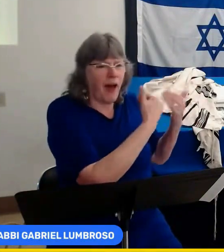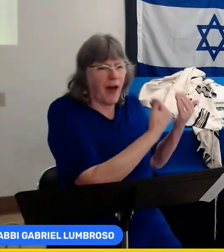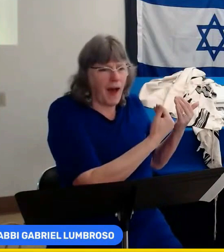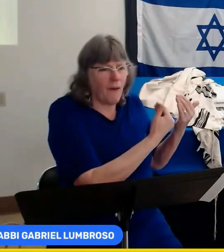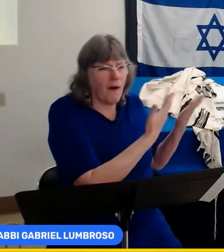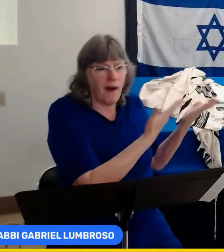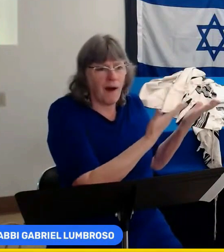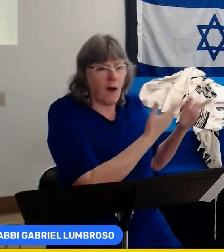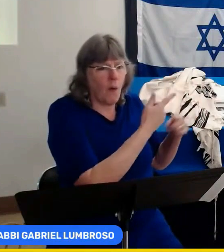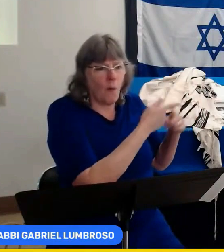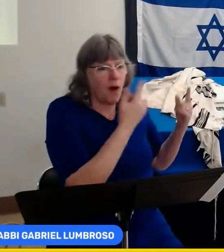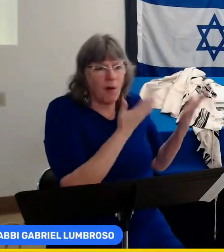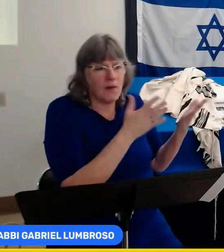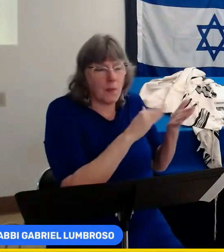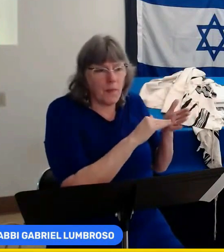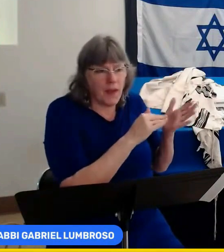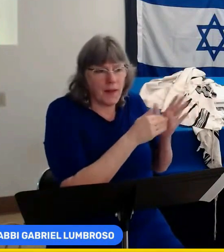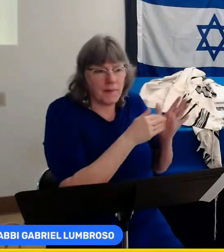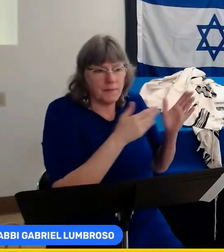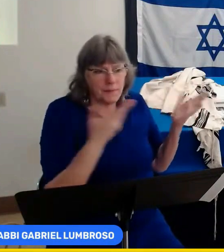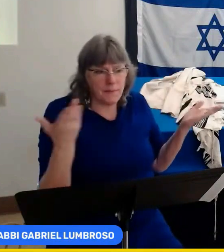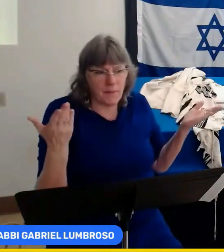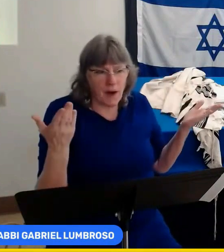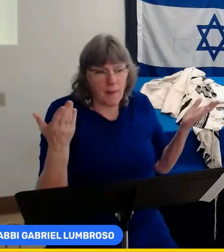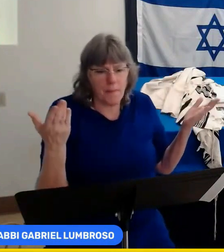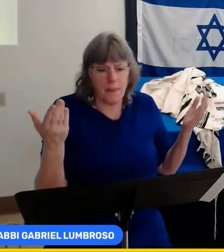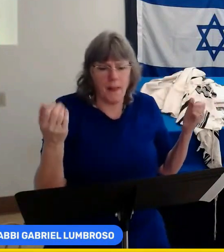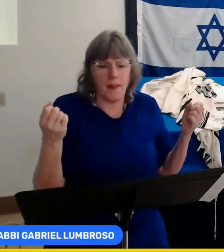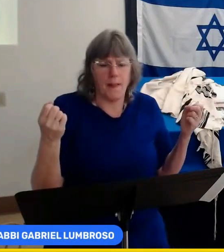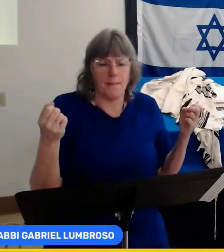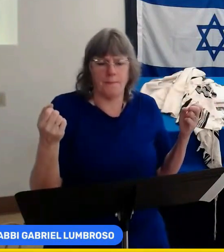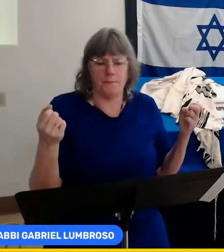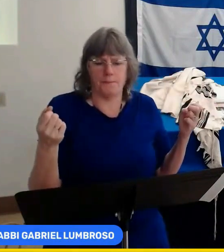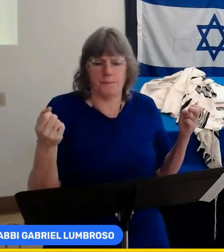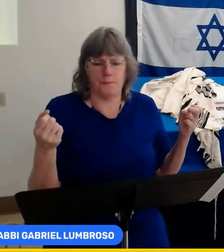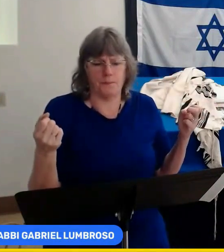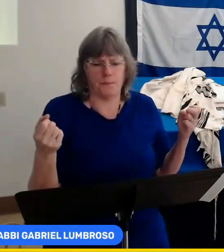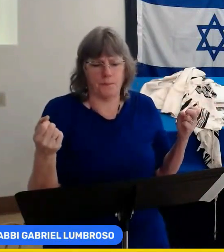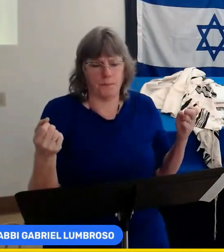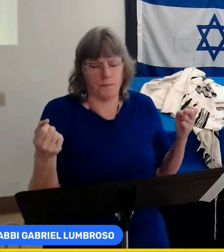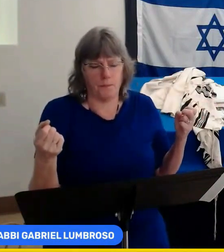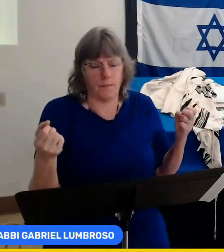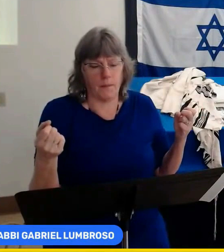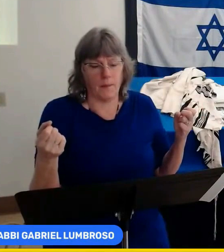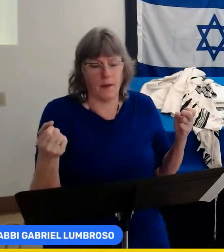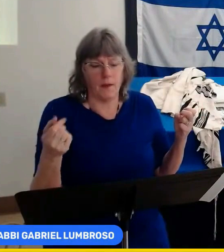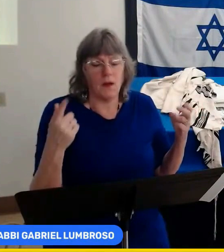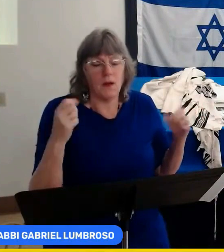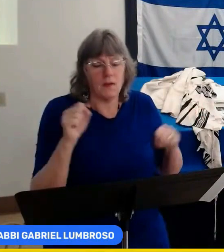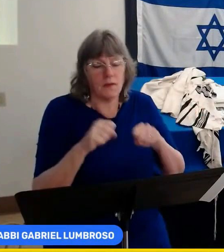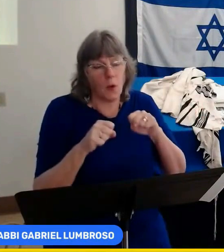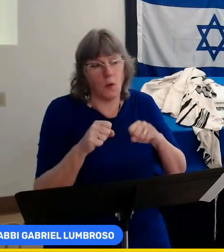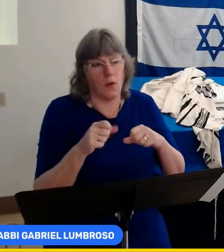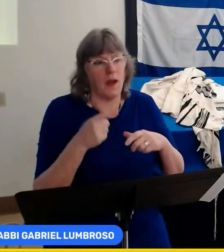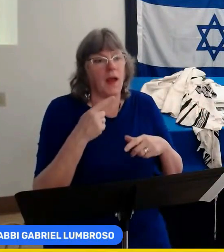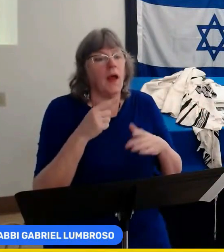heard didn't do them any good because they didn't come back in with trust. But just the first part, that's what I'm getting into